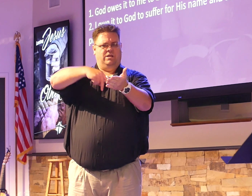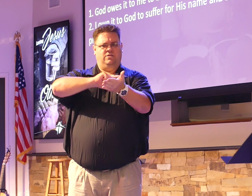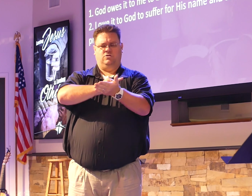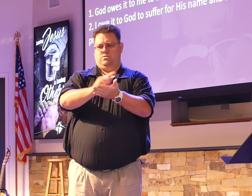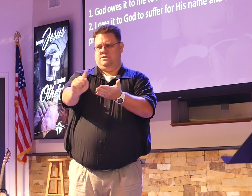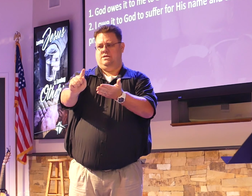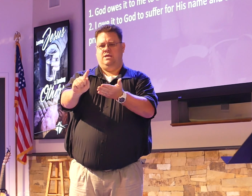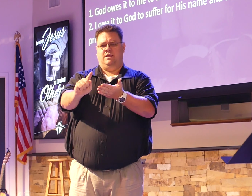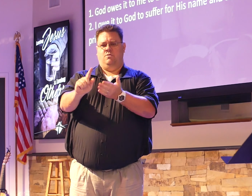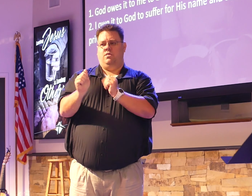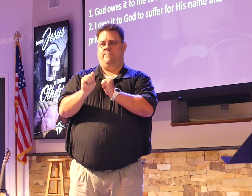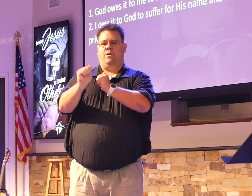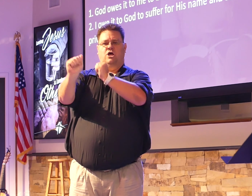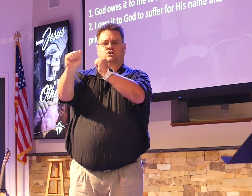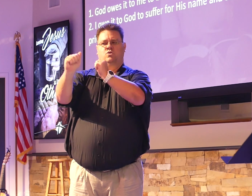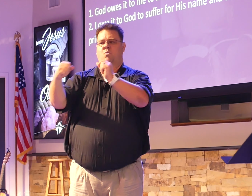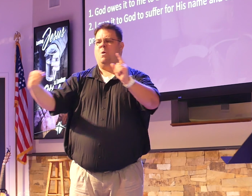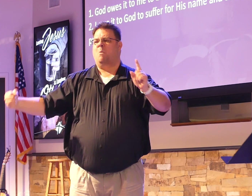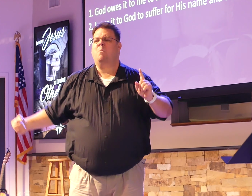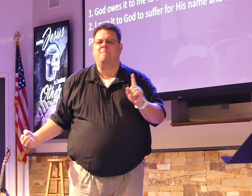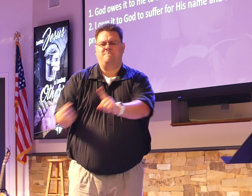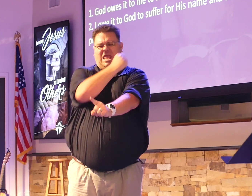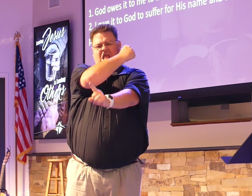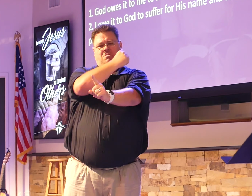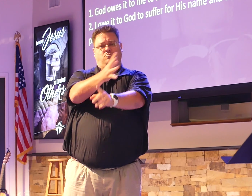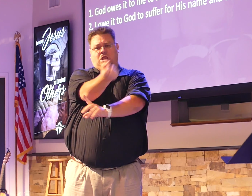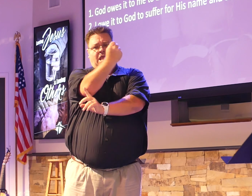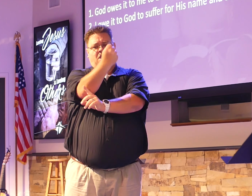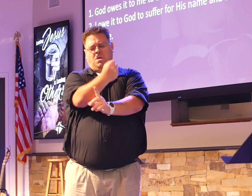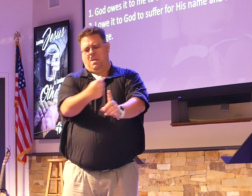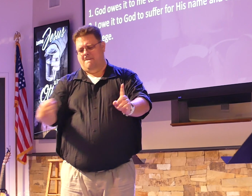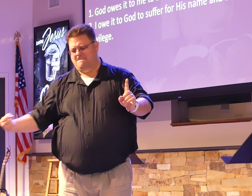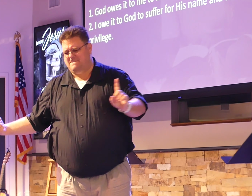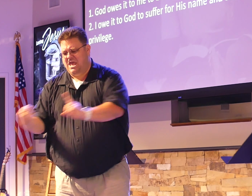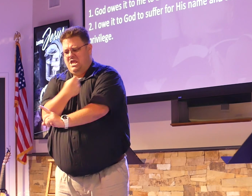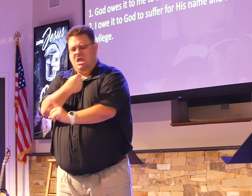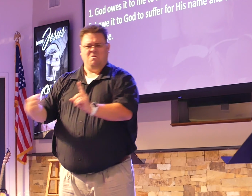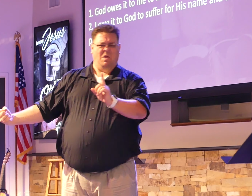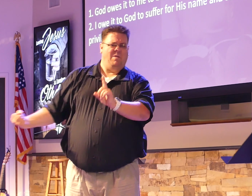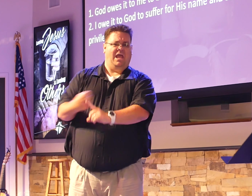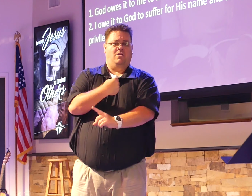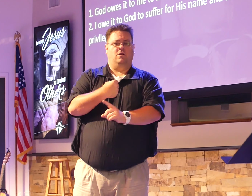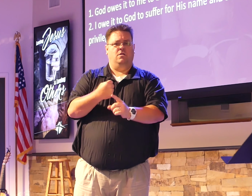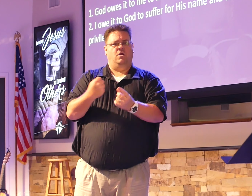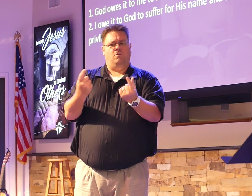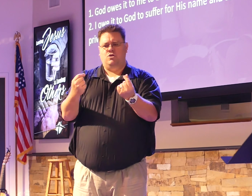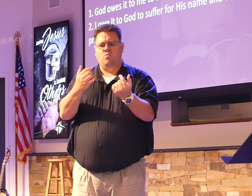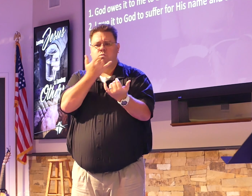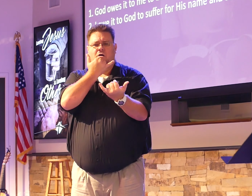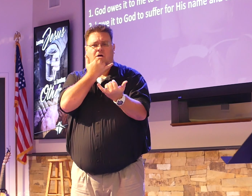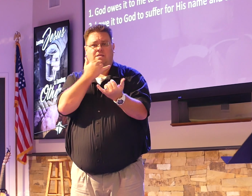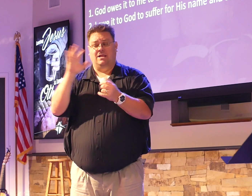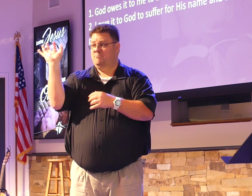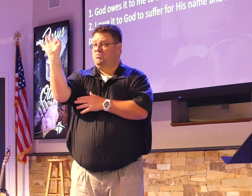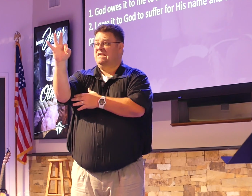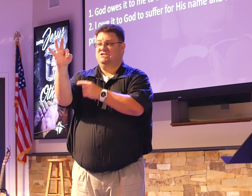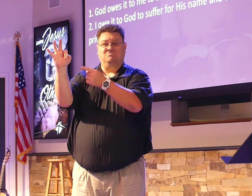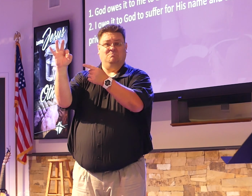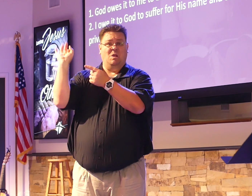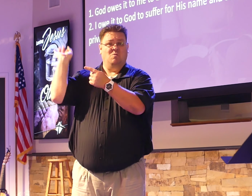were taken and beaten. You say, wow, what did they do wrong? All they did was preach Jesus. And they took them, the leaders took